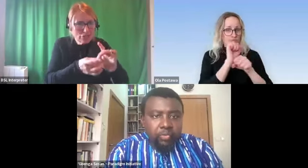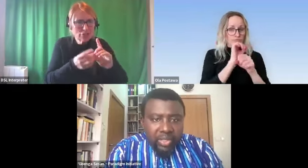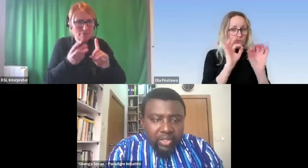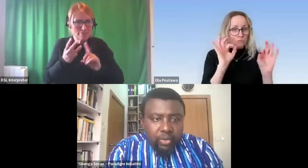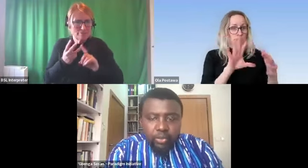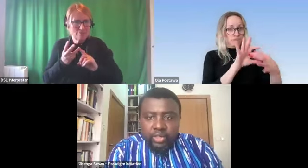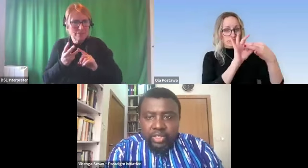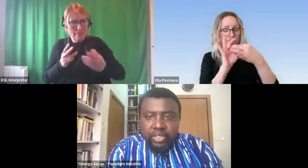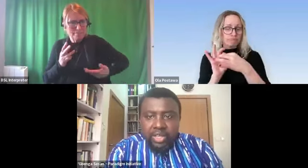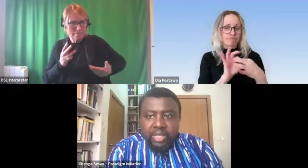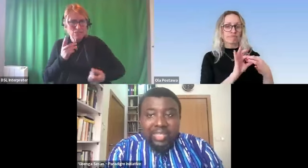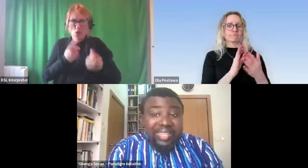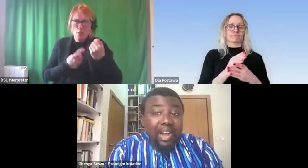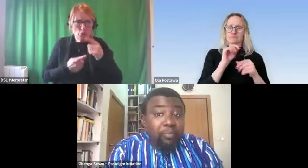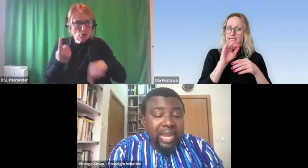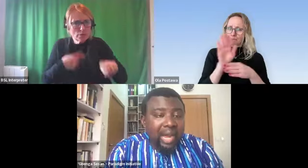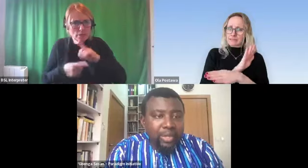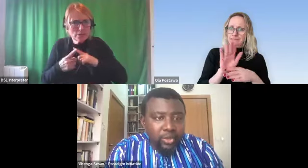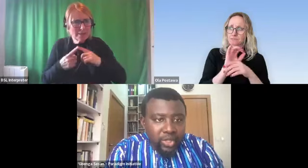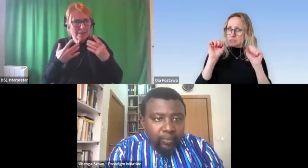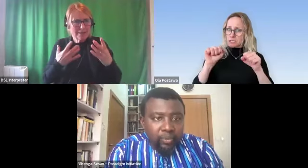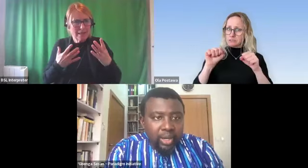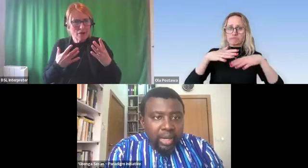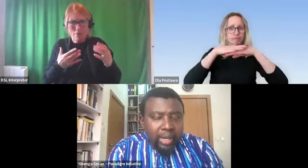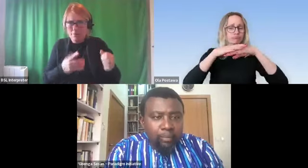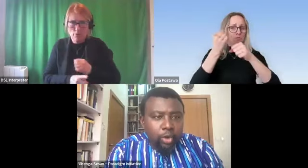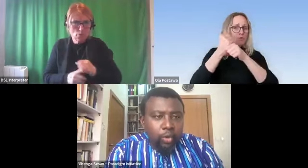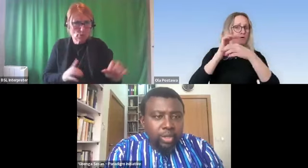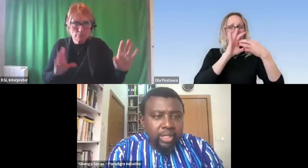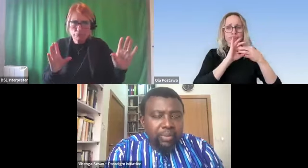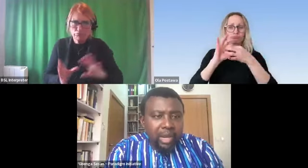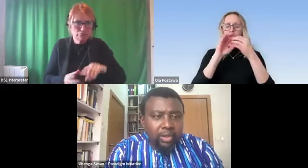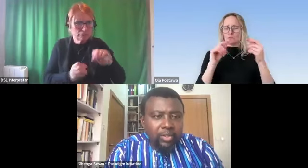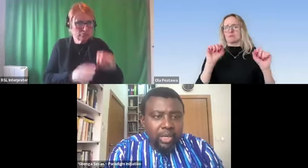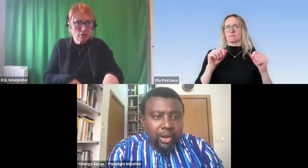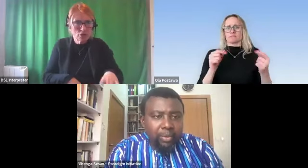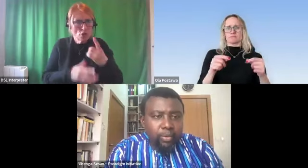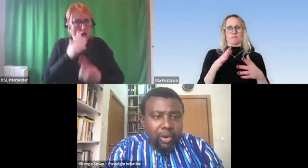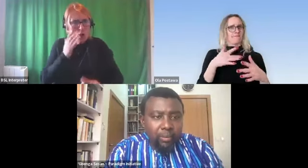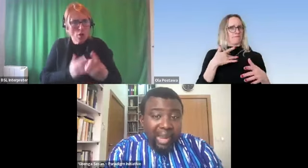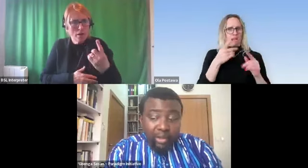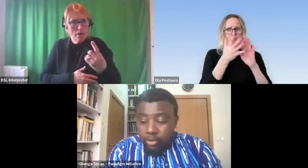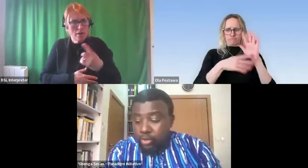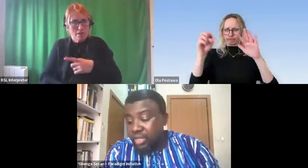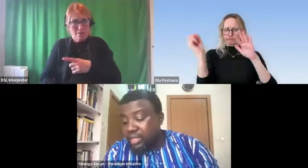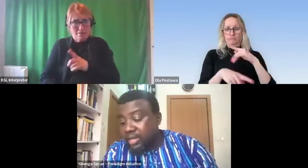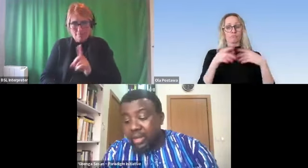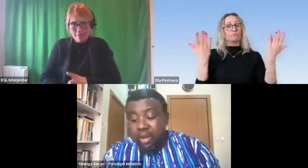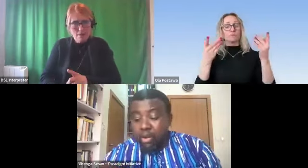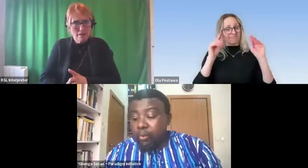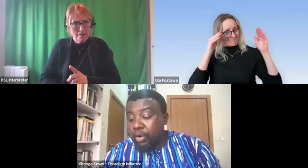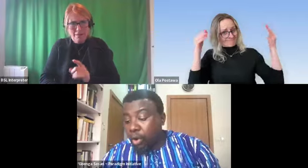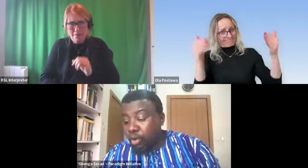we improve business opportunities, is now being abused. Not only because there are people who are bad actors using